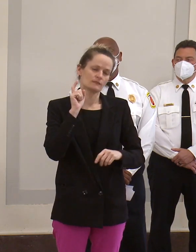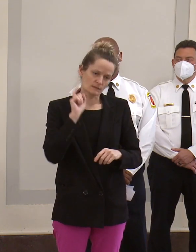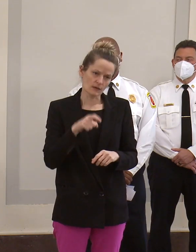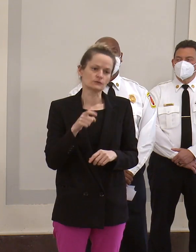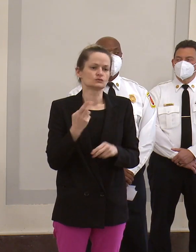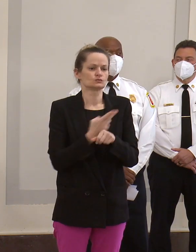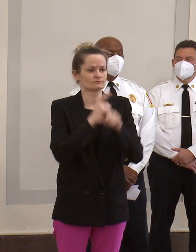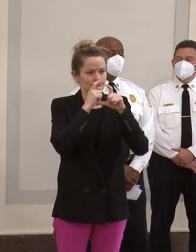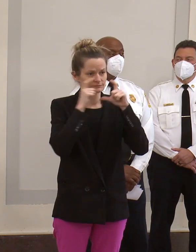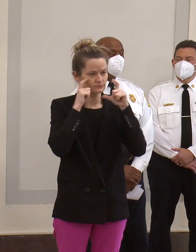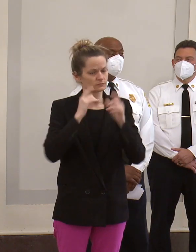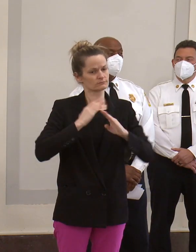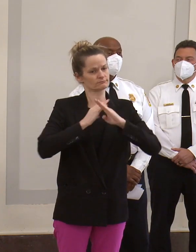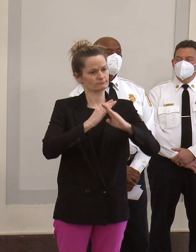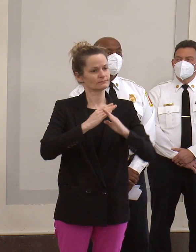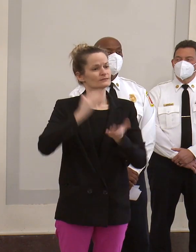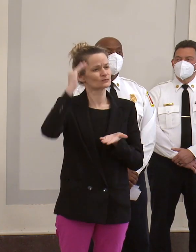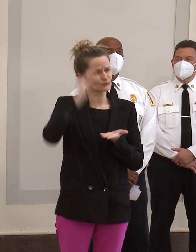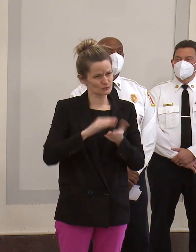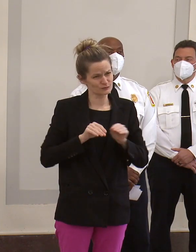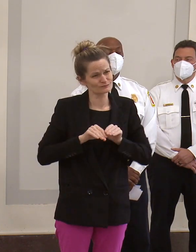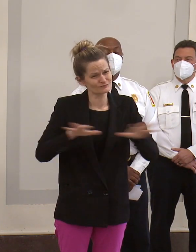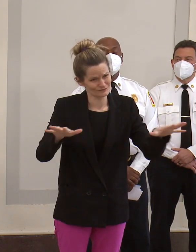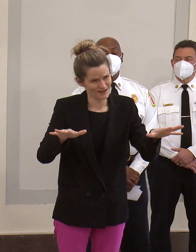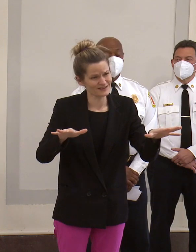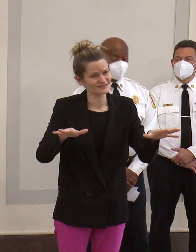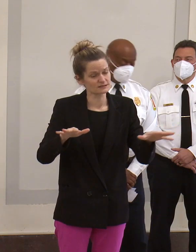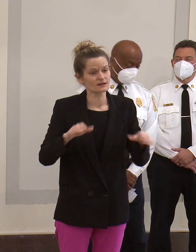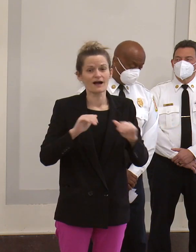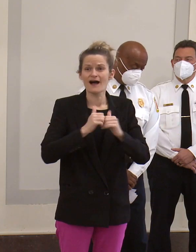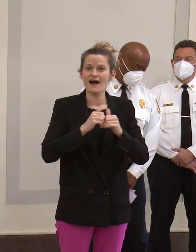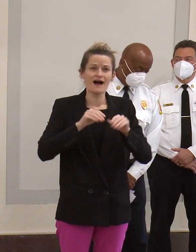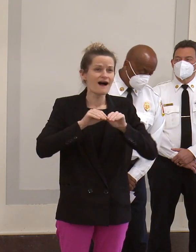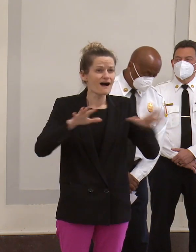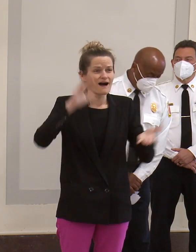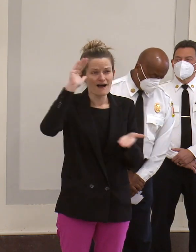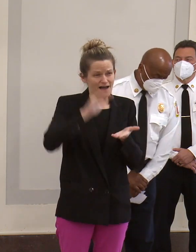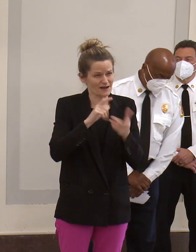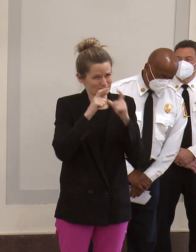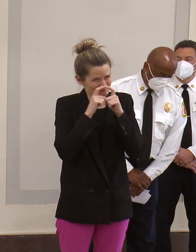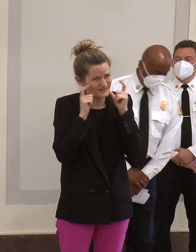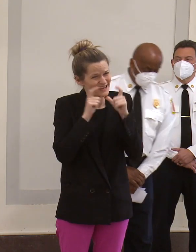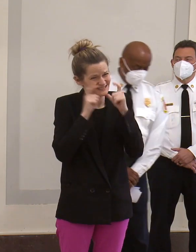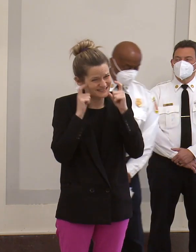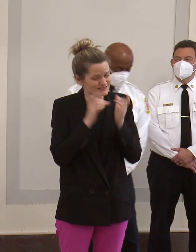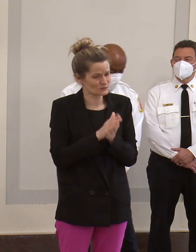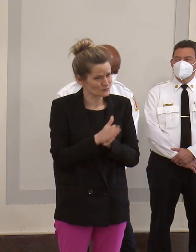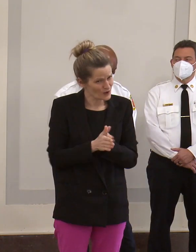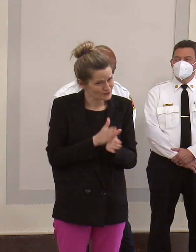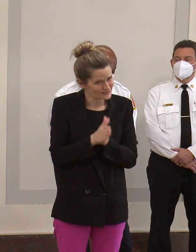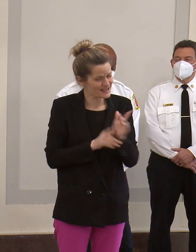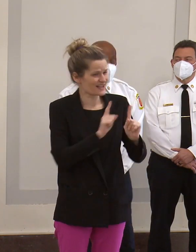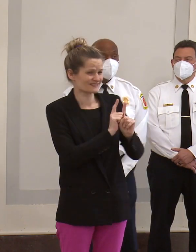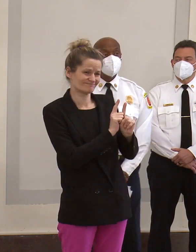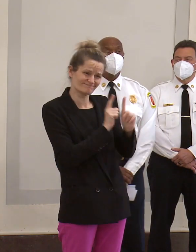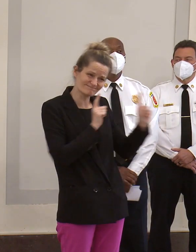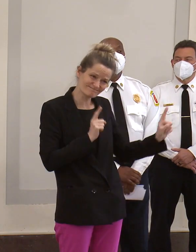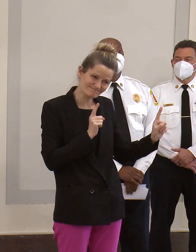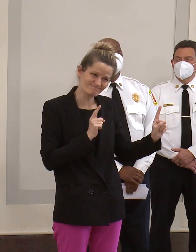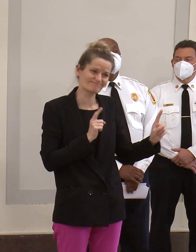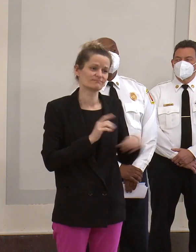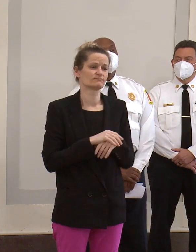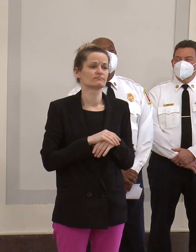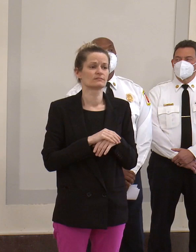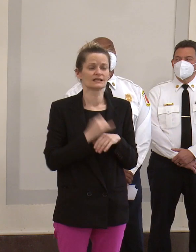transmission. Remember to wear your mask, wash your hands, keep your distance, and if you have any symptoms or exposure to someone with